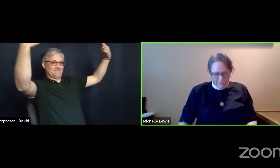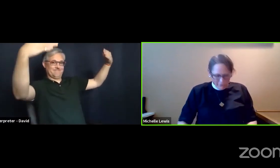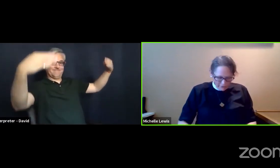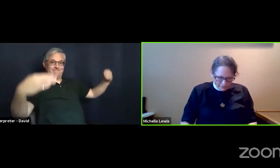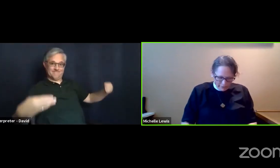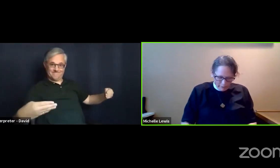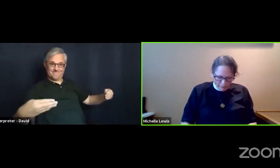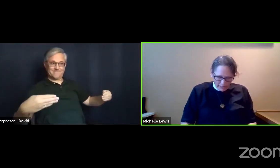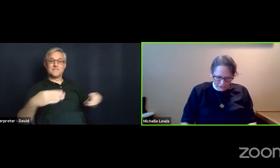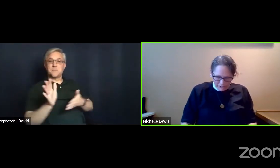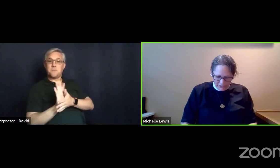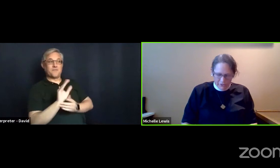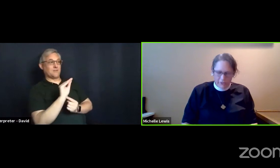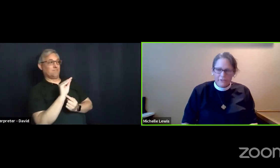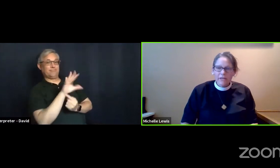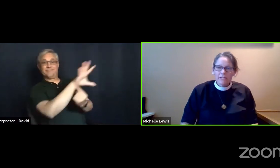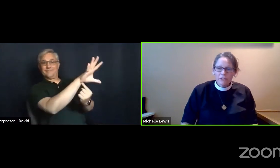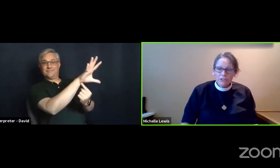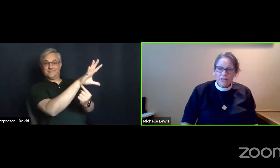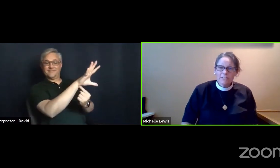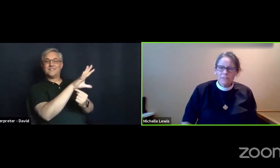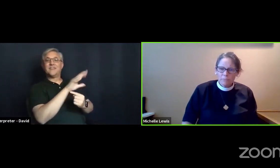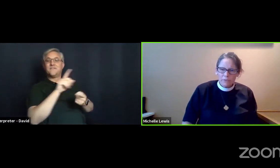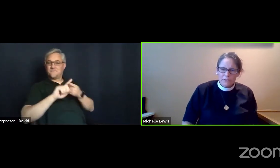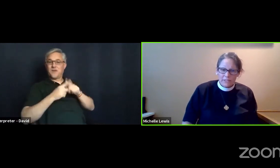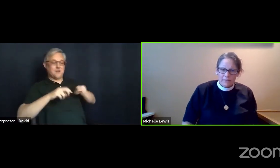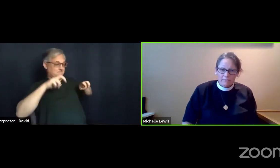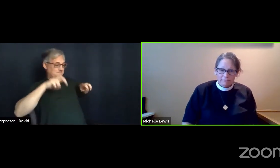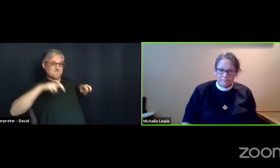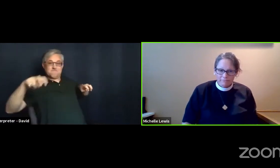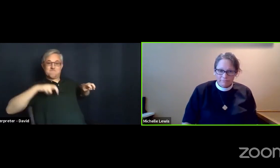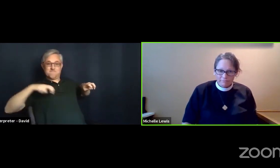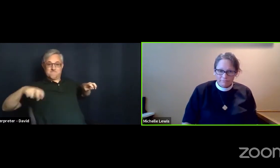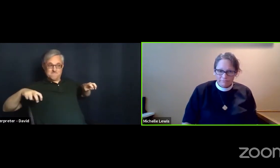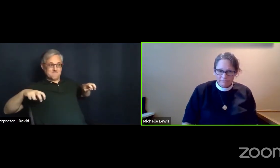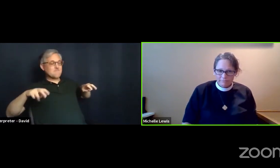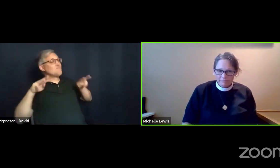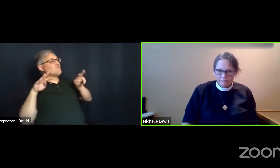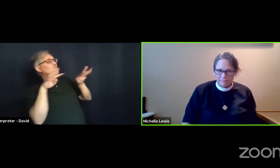And the first movie we watched is called Just Mercy.